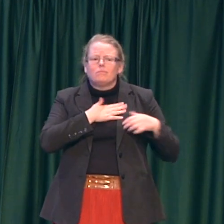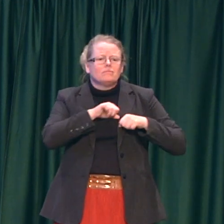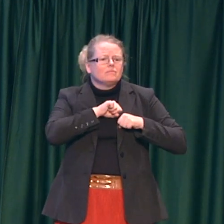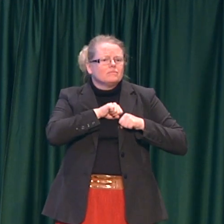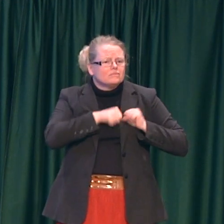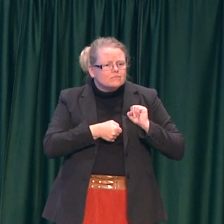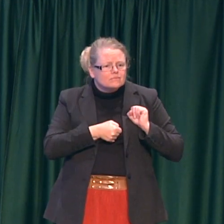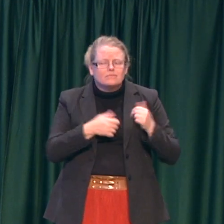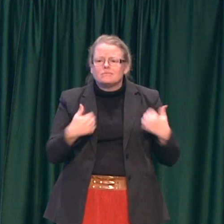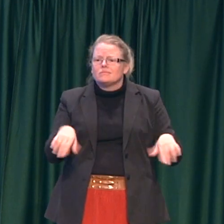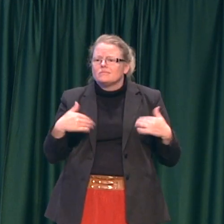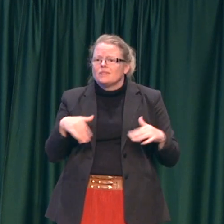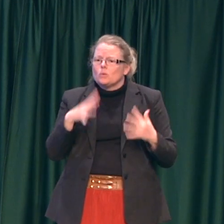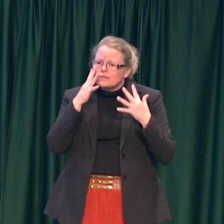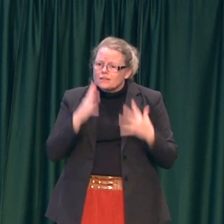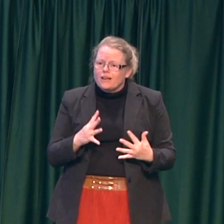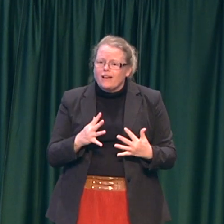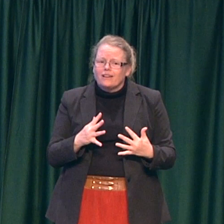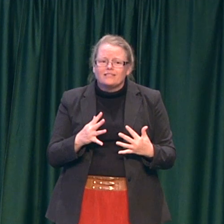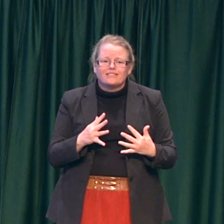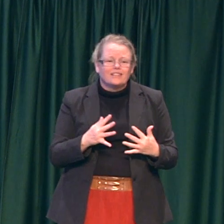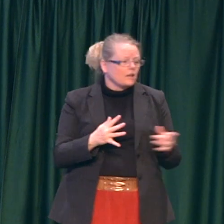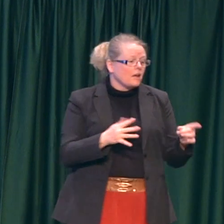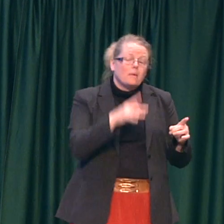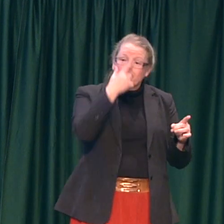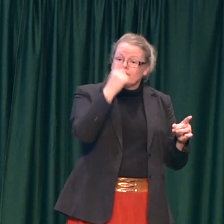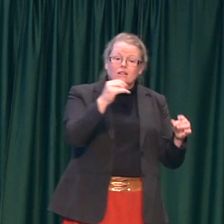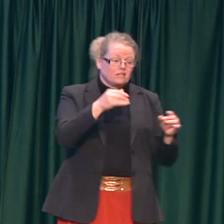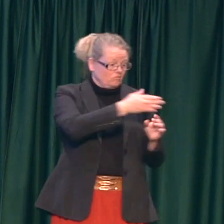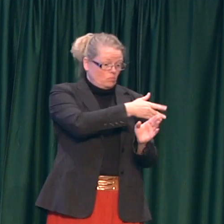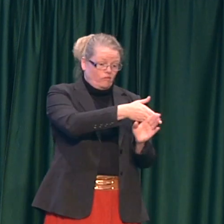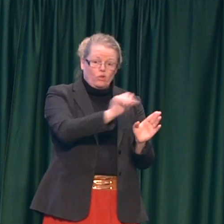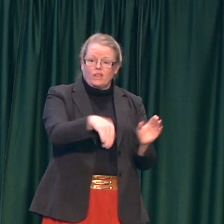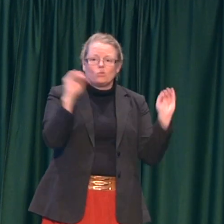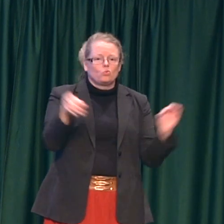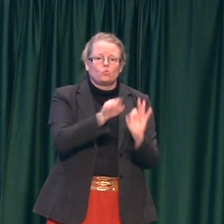interpreter, had no idea that they in fact had cancer. How heartbreaking is that?